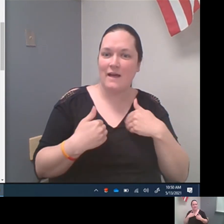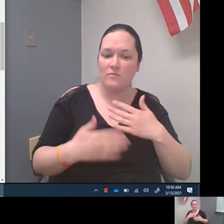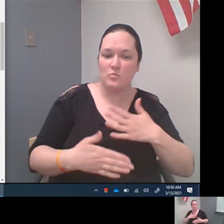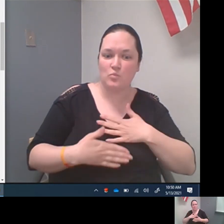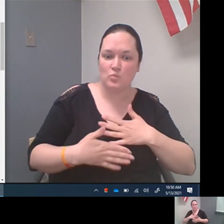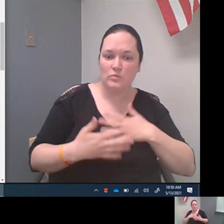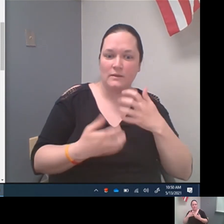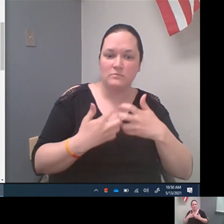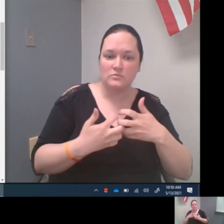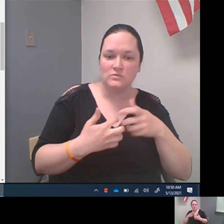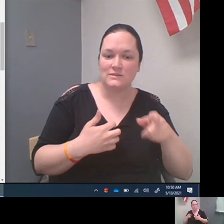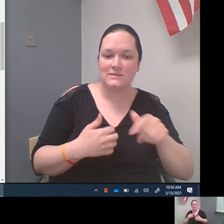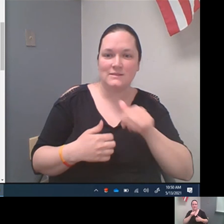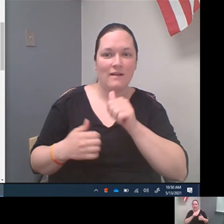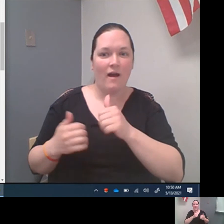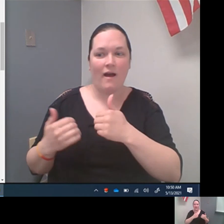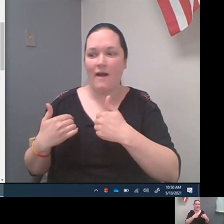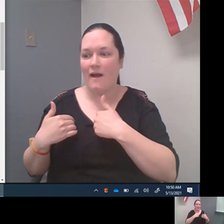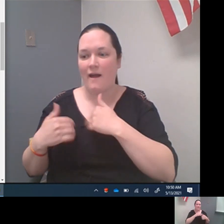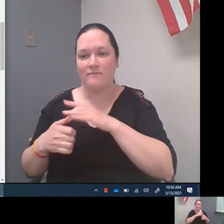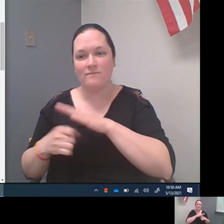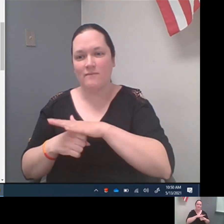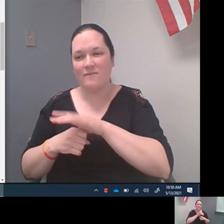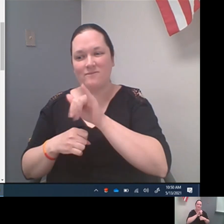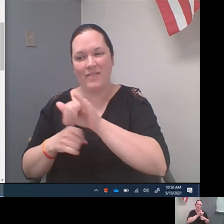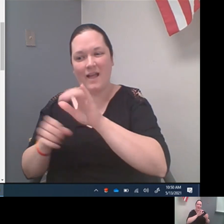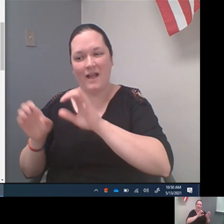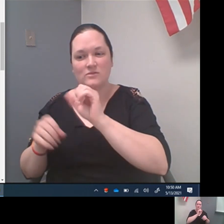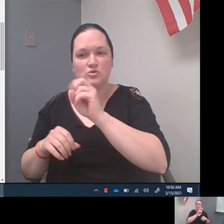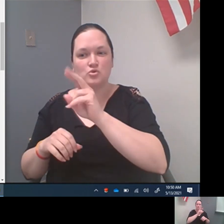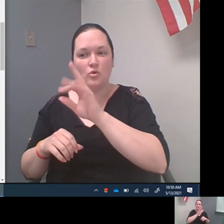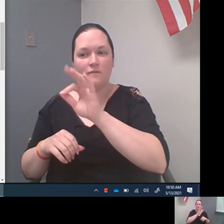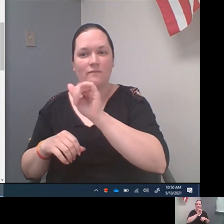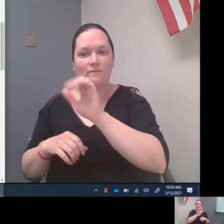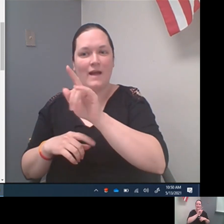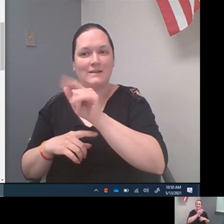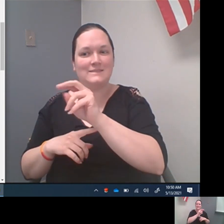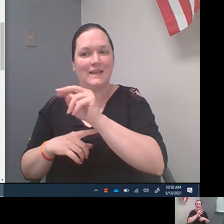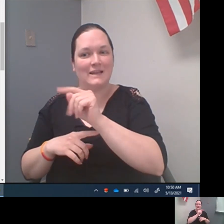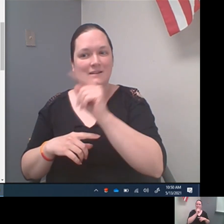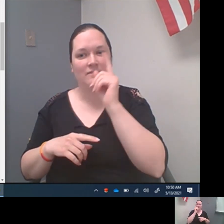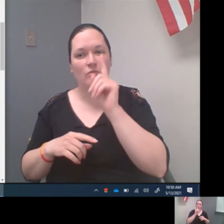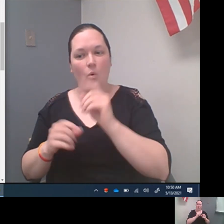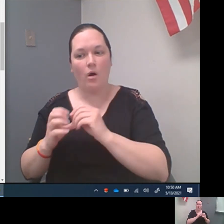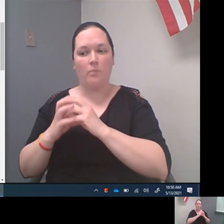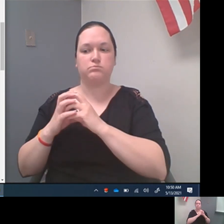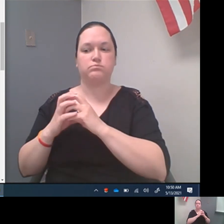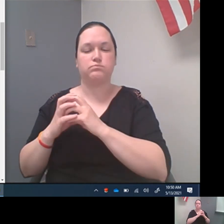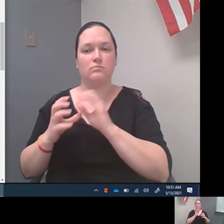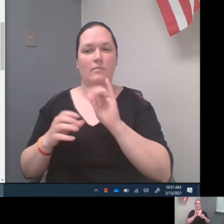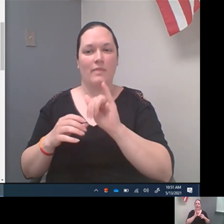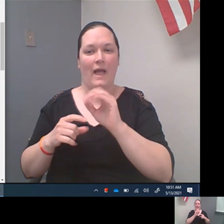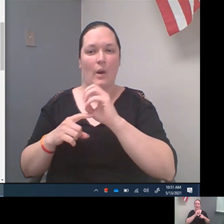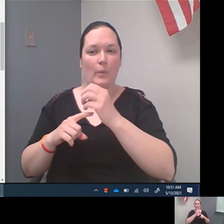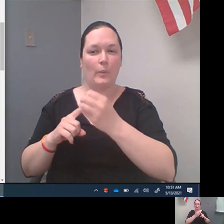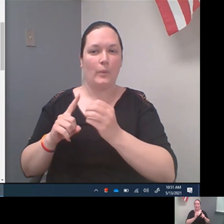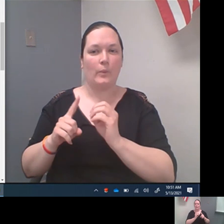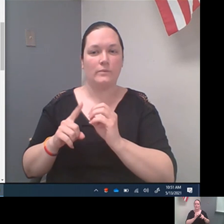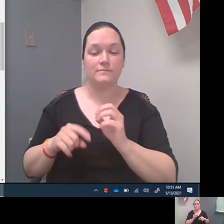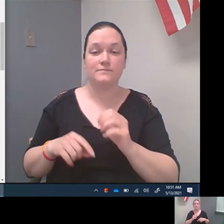really developed that surfactant yet. But wrapped around all the alveoli we have these capillaries. And so basically what's happening is